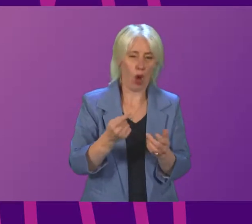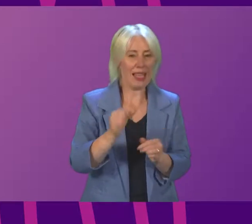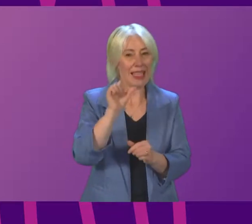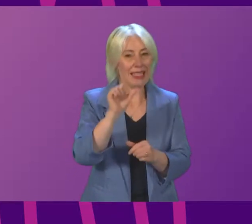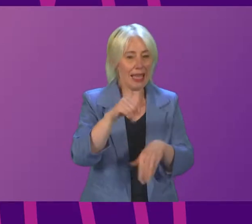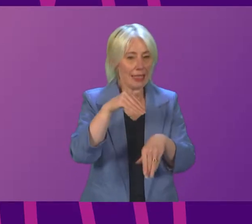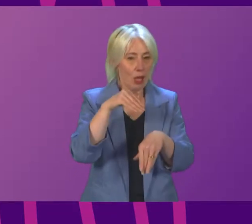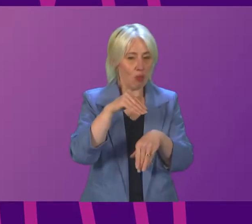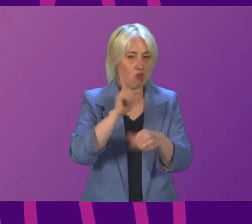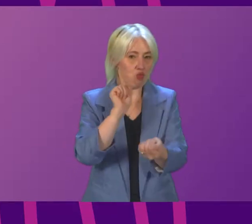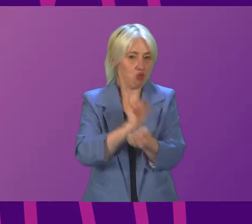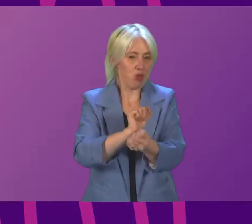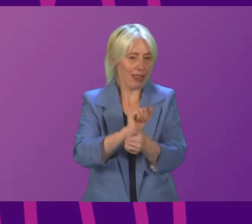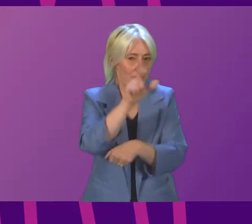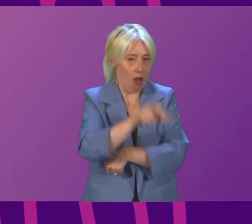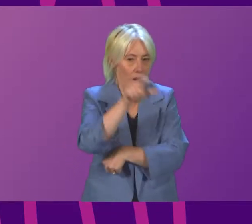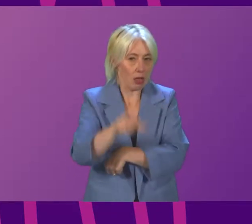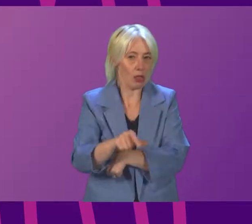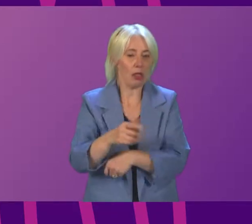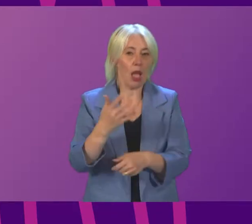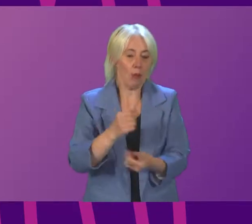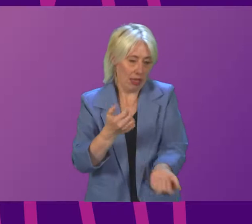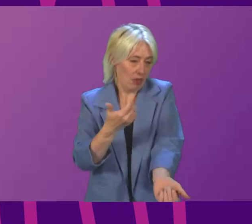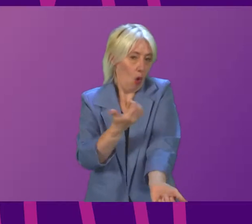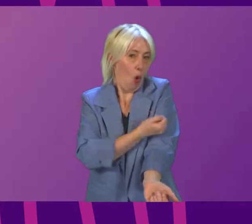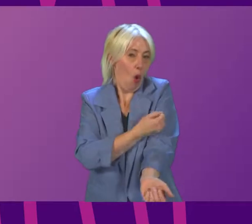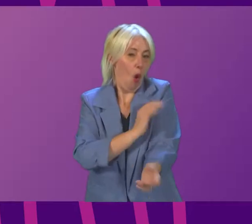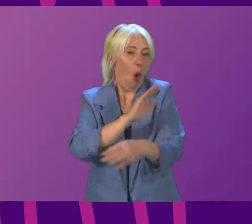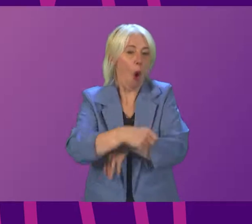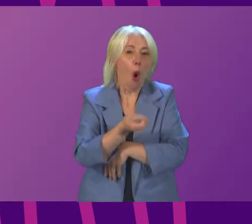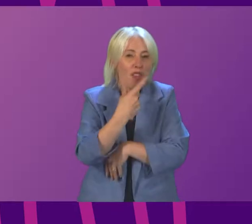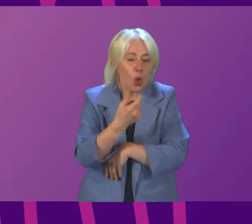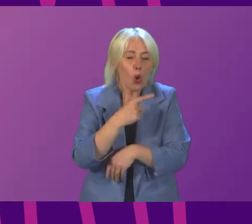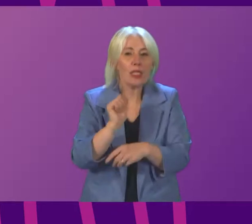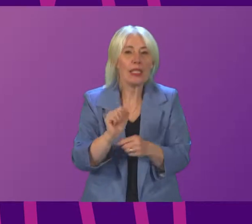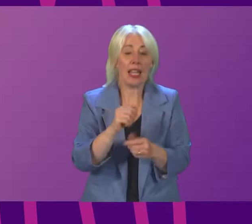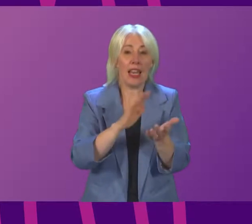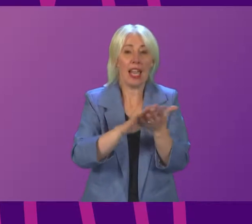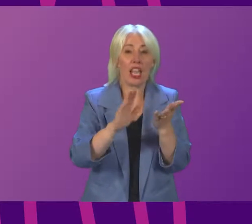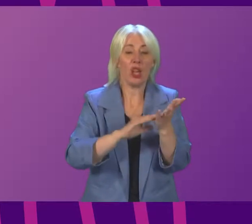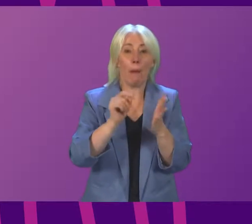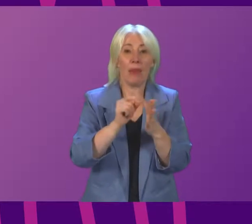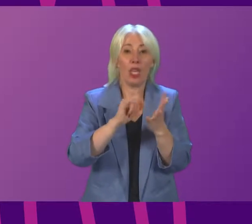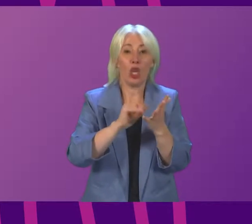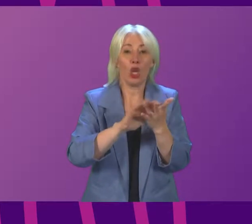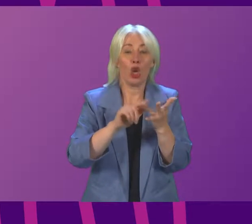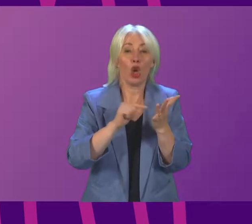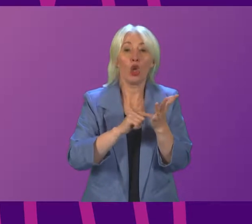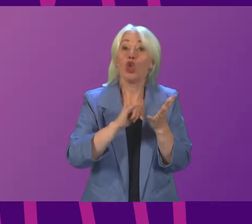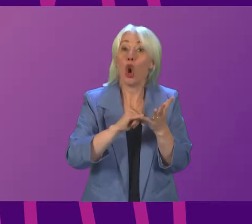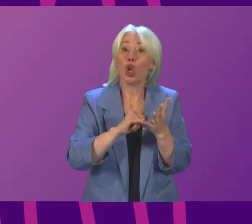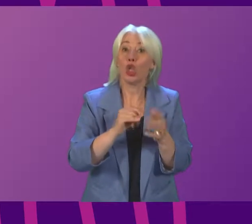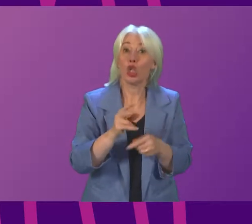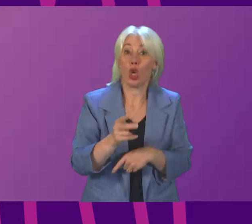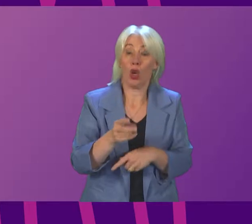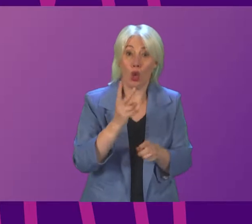overdosed on drugs in two days at HMP Shots. Cabinet Secretary, Keith Brown. I am, of course, aware of the